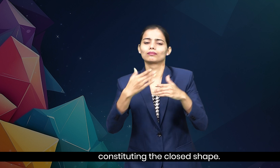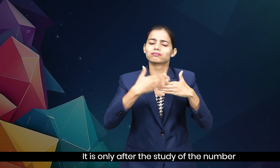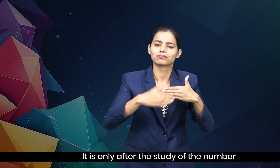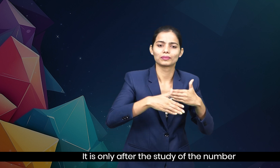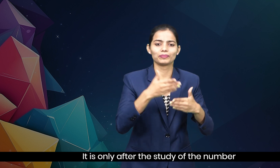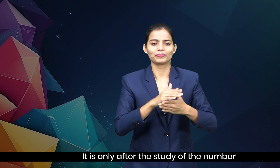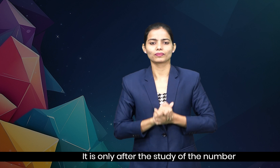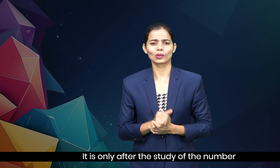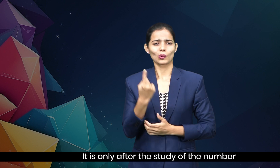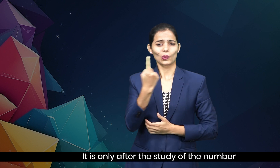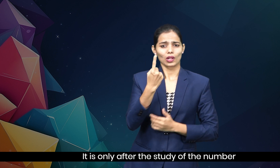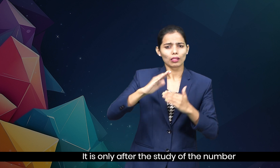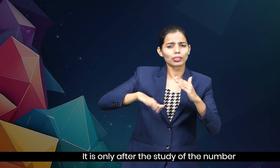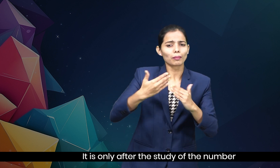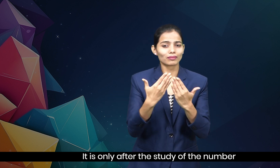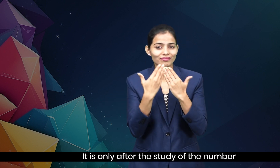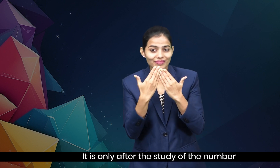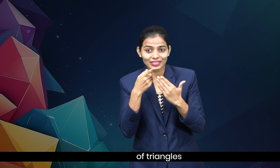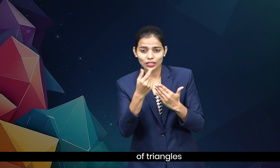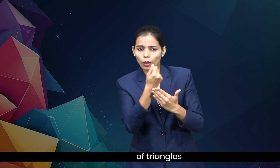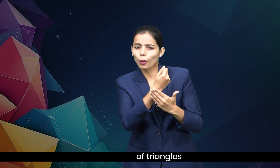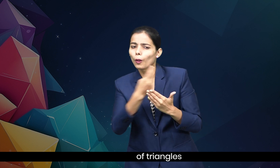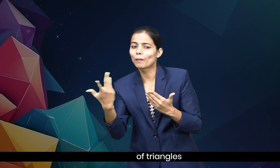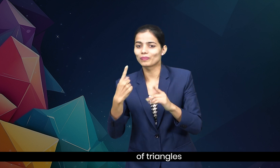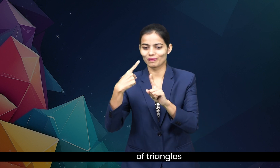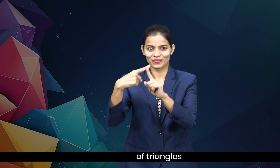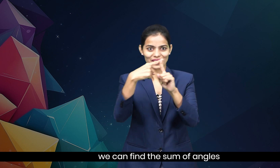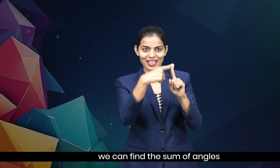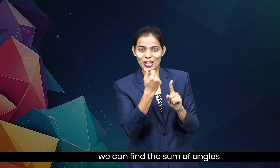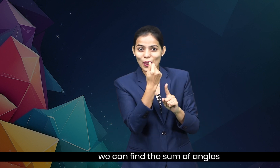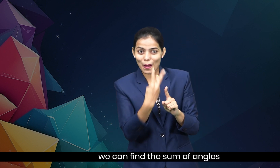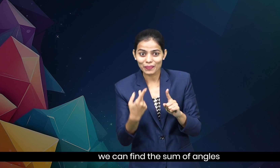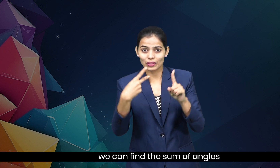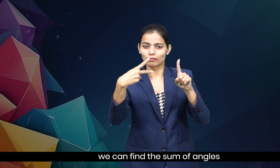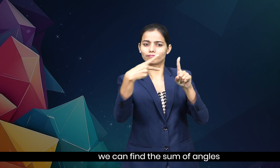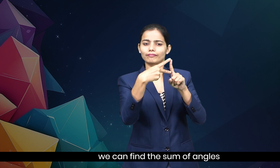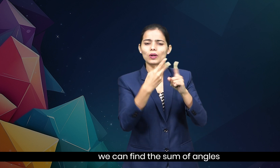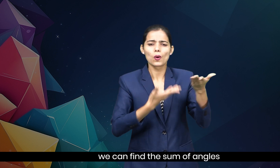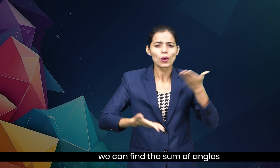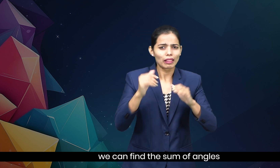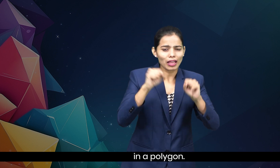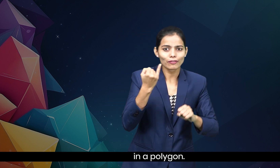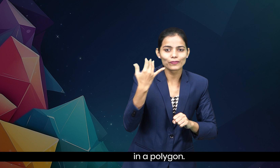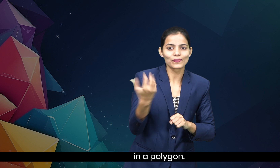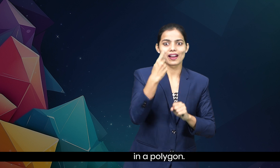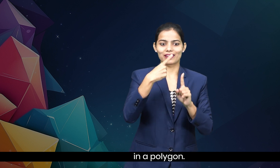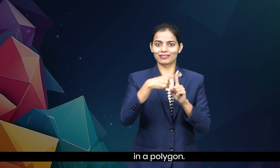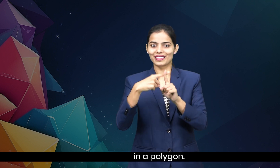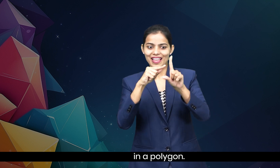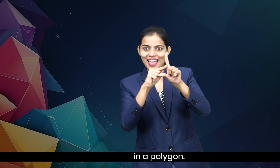It is only after the study of the number of a triangles we can find the sum of angles in a polygon.